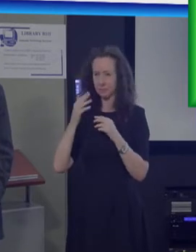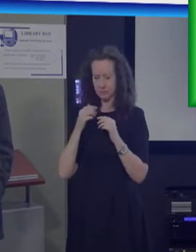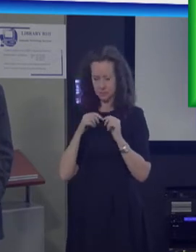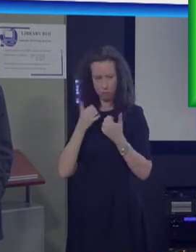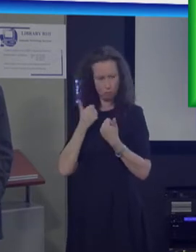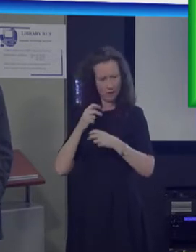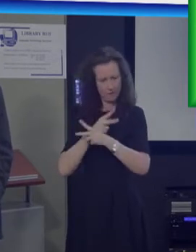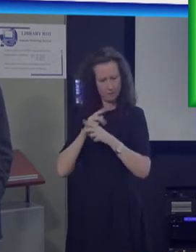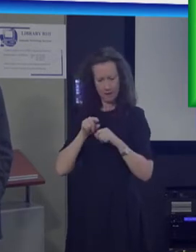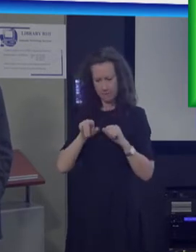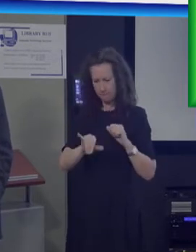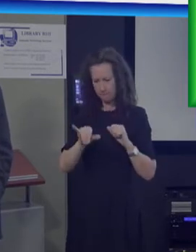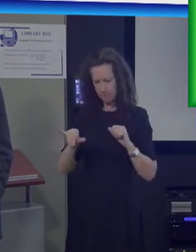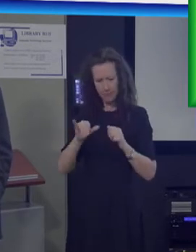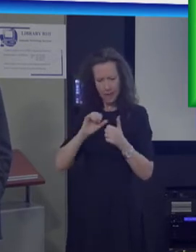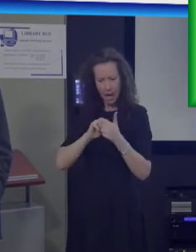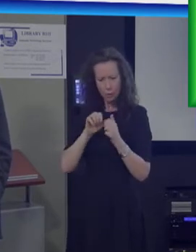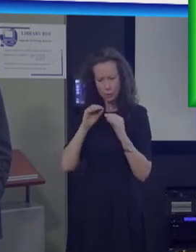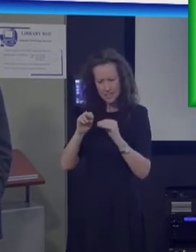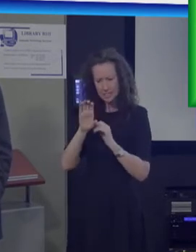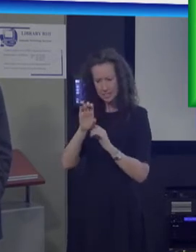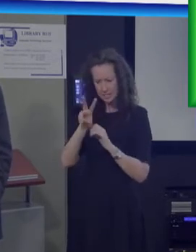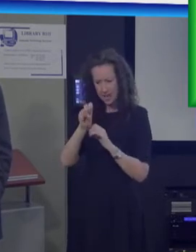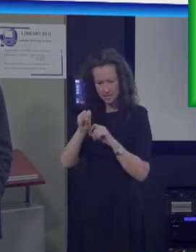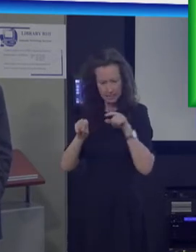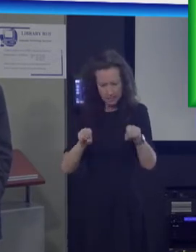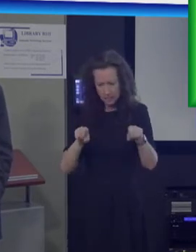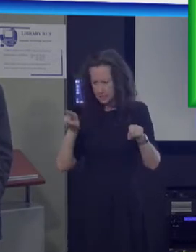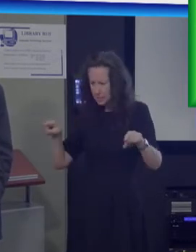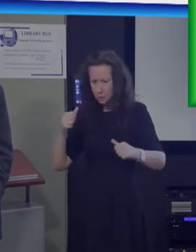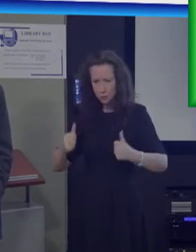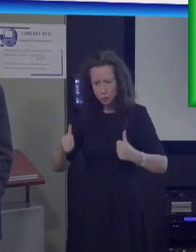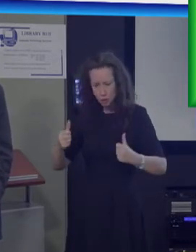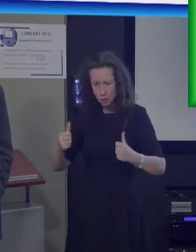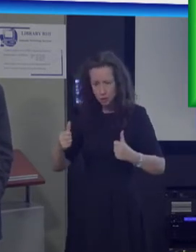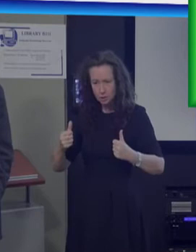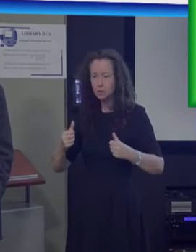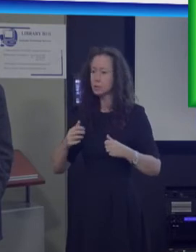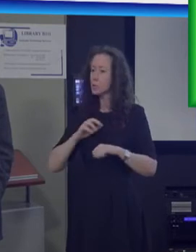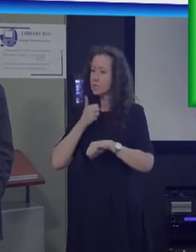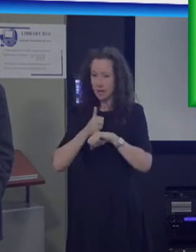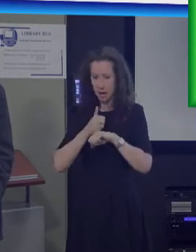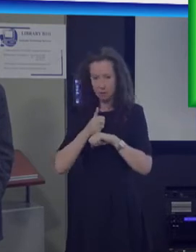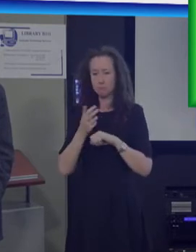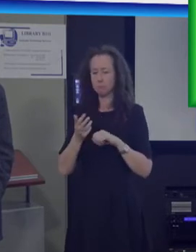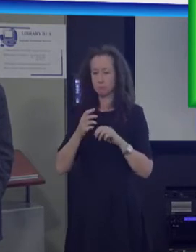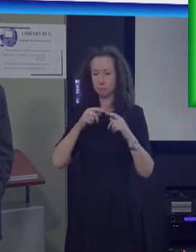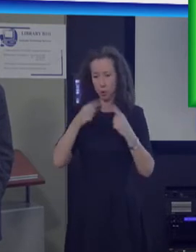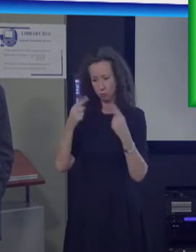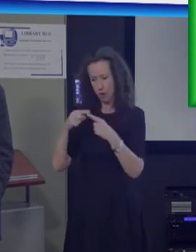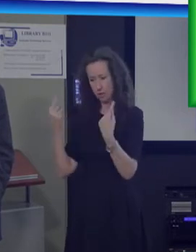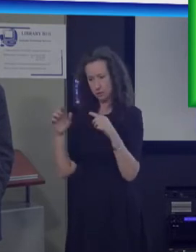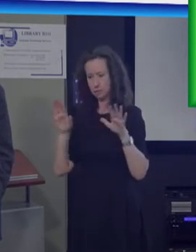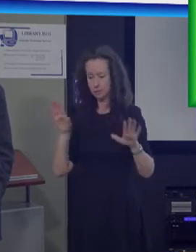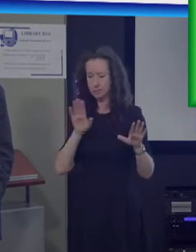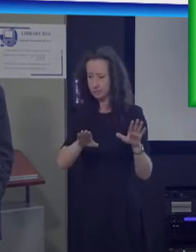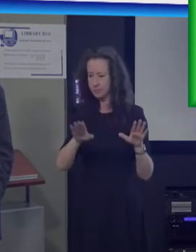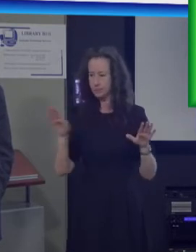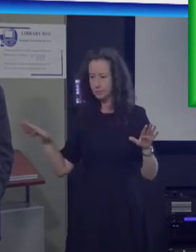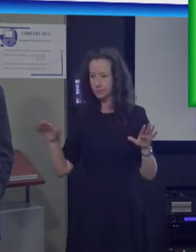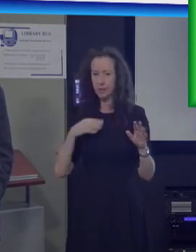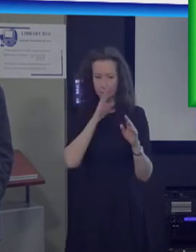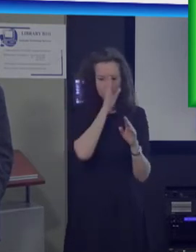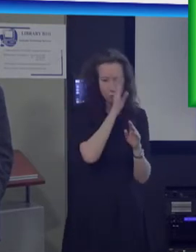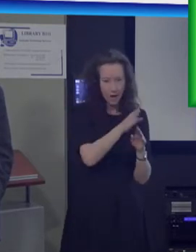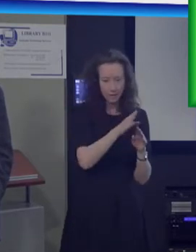different ways to teach CVS. So we contrasted three different methods. We called them direct, Socratic,